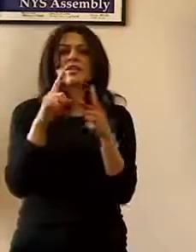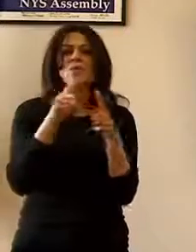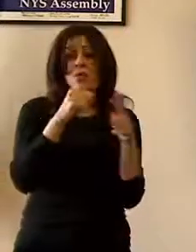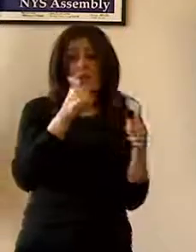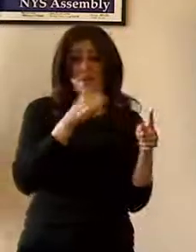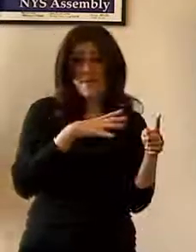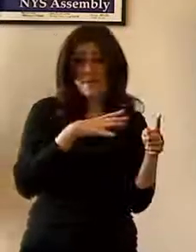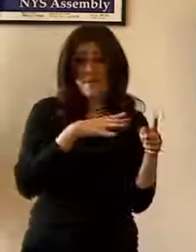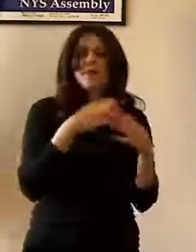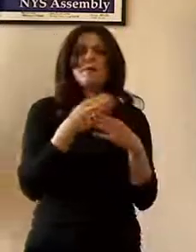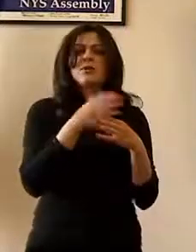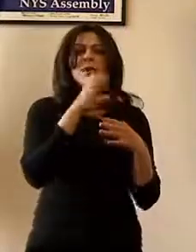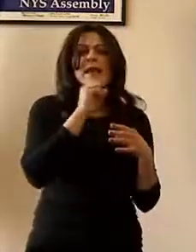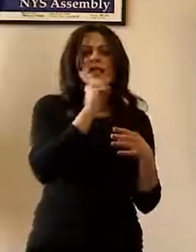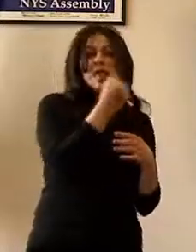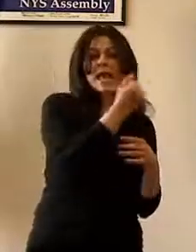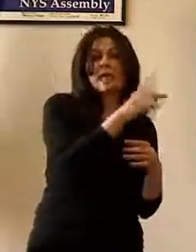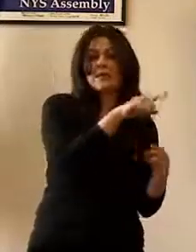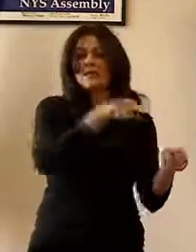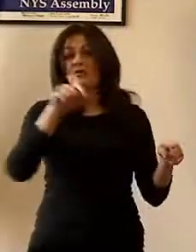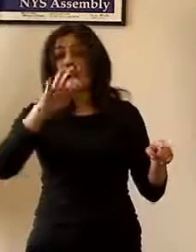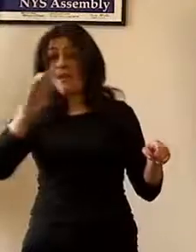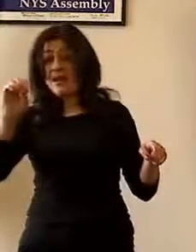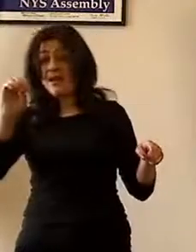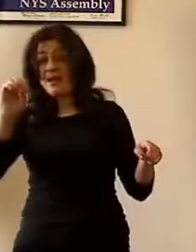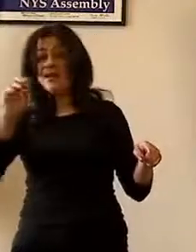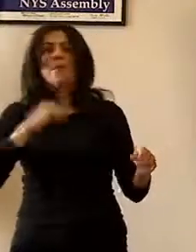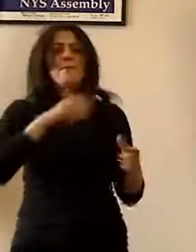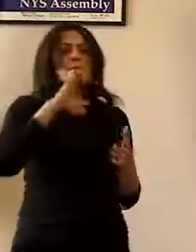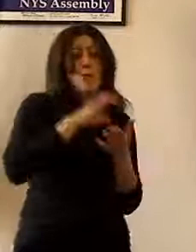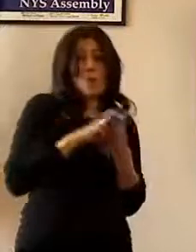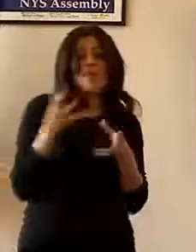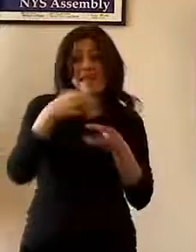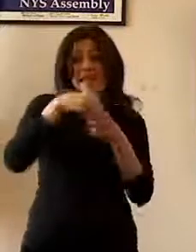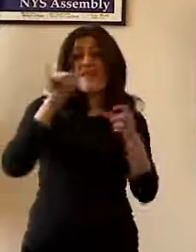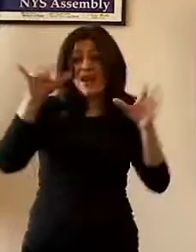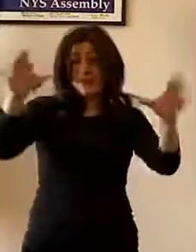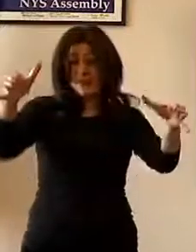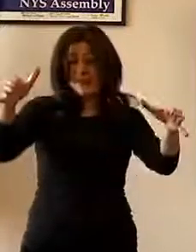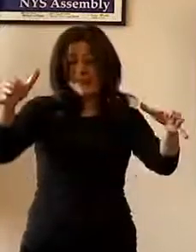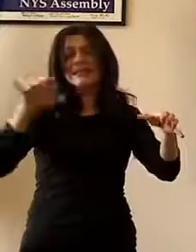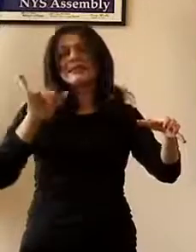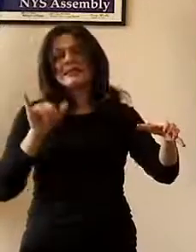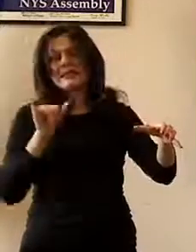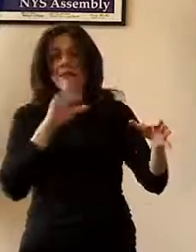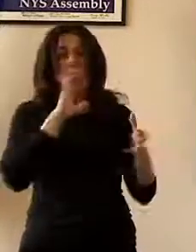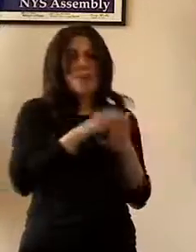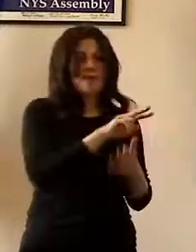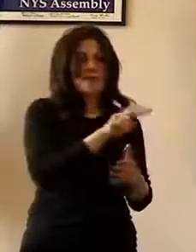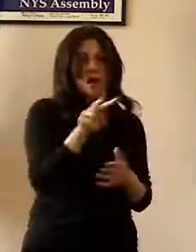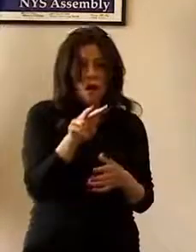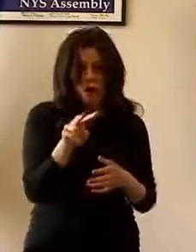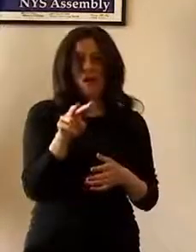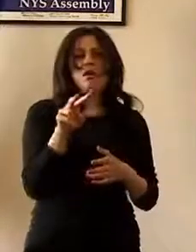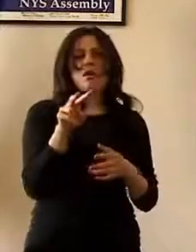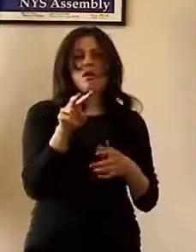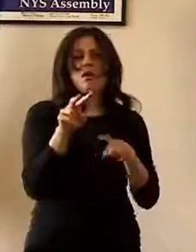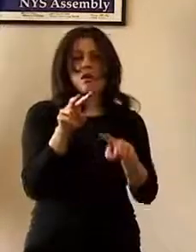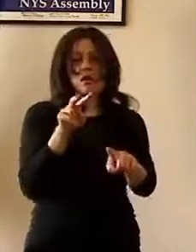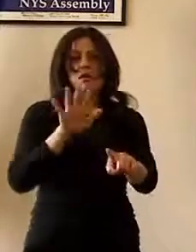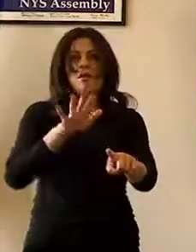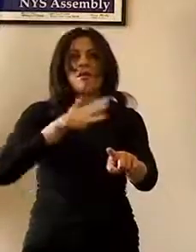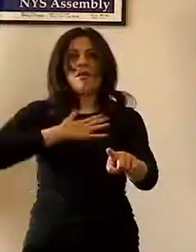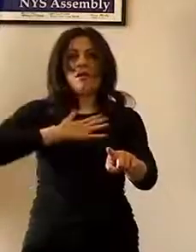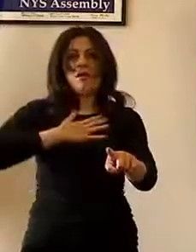with women between the ages of 18 and 40. My wife falls in that category, so there was a moment of pause. But like everyone